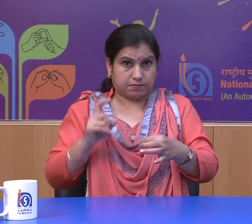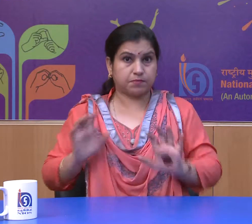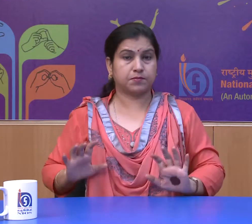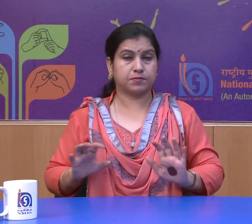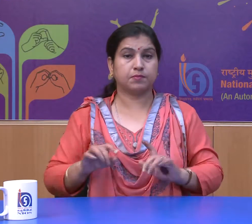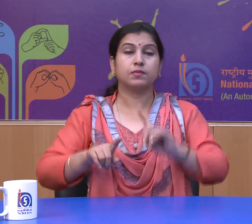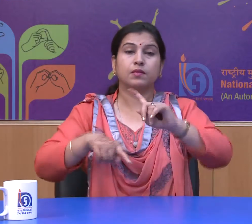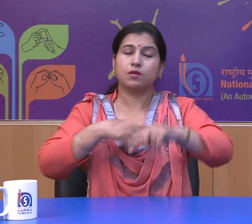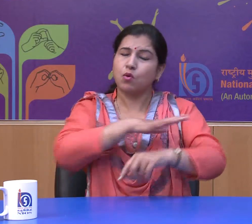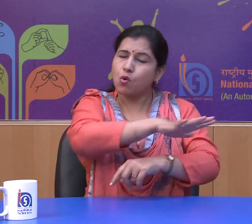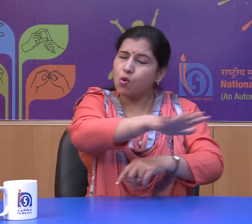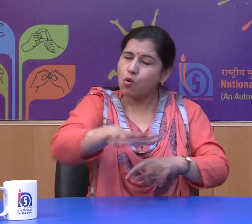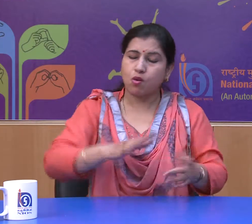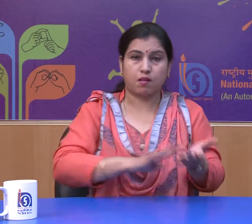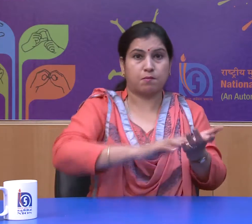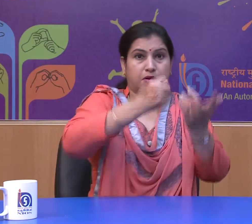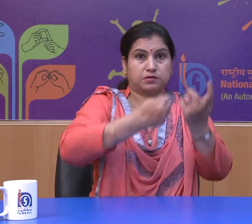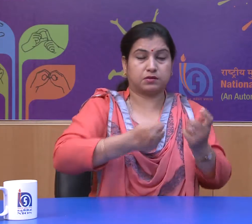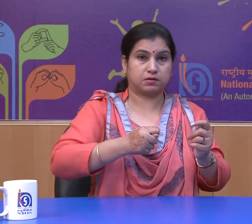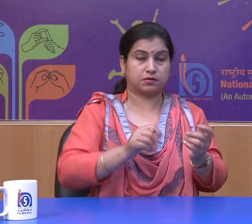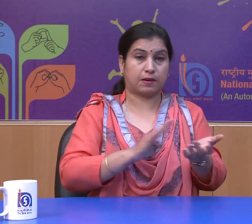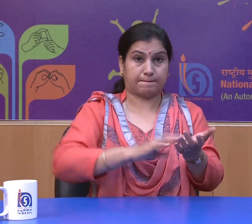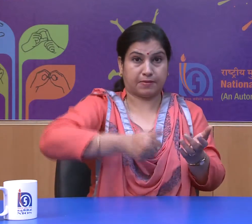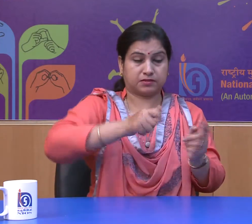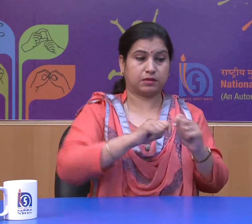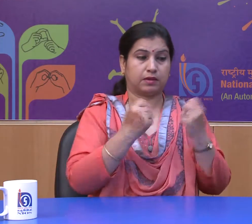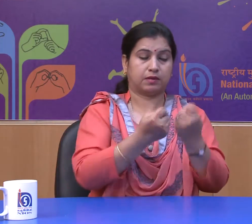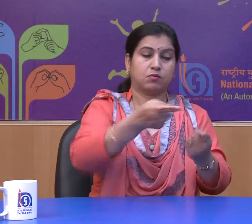the entire Council of Ministers has to resign.